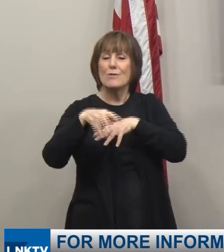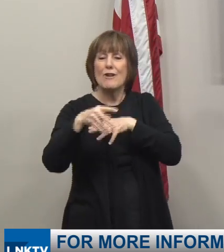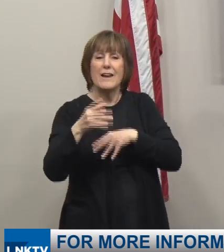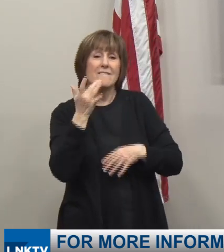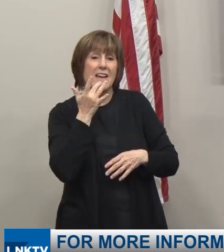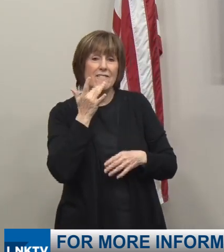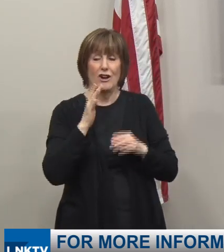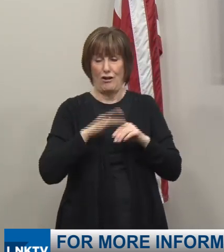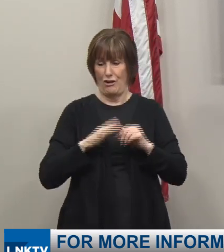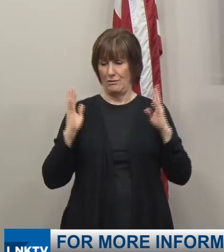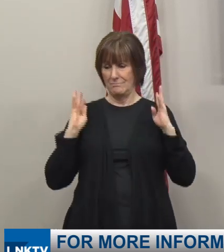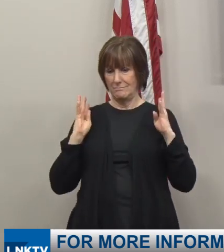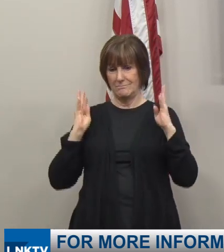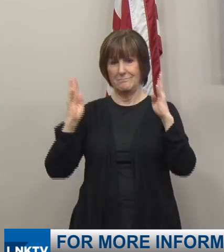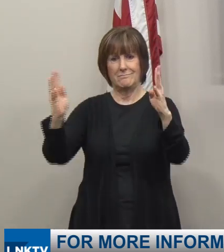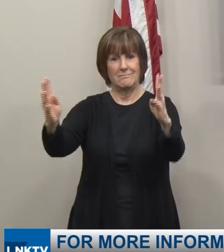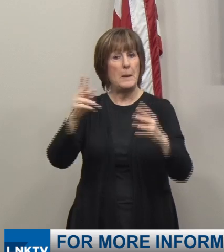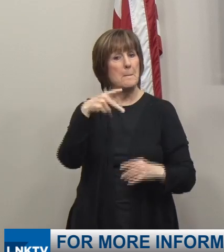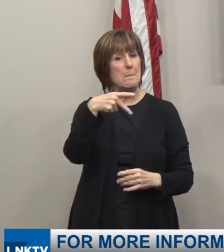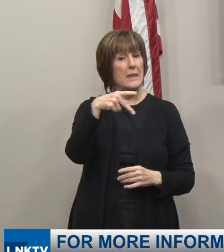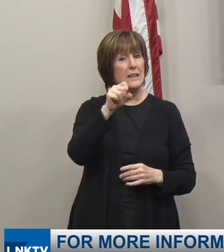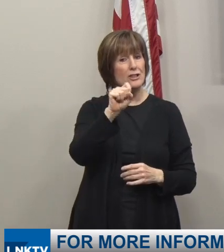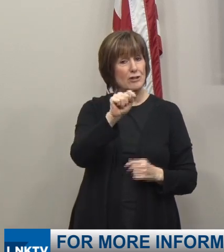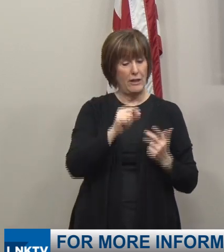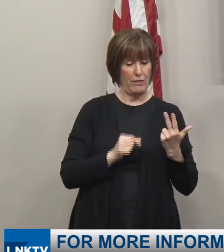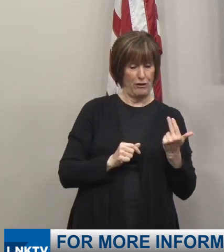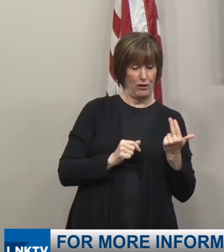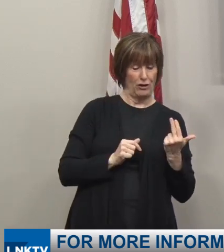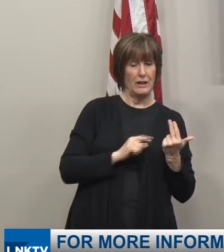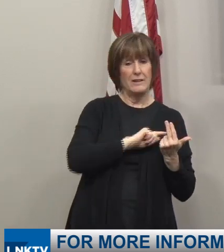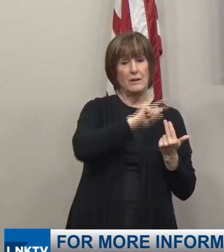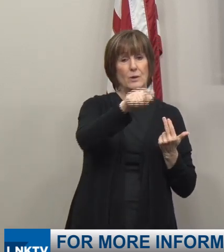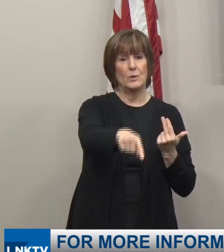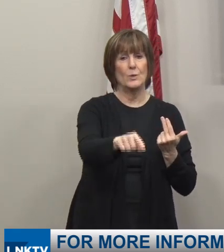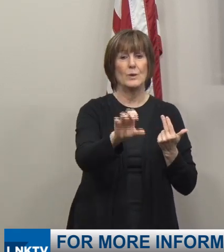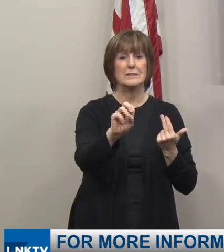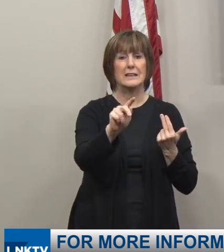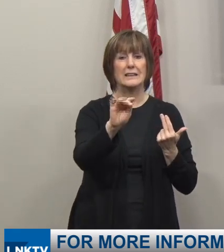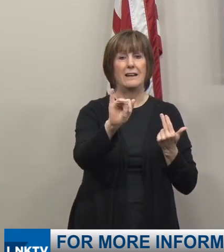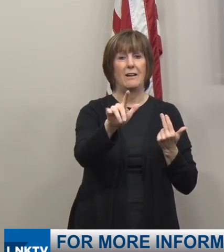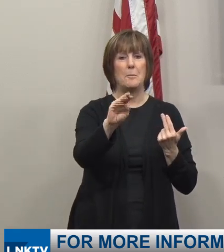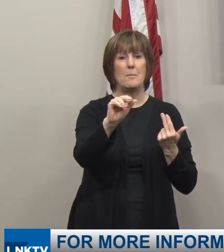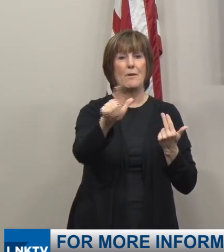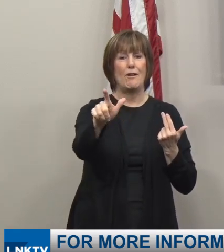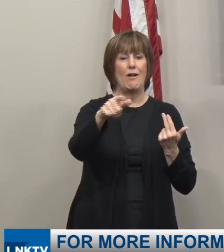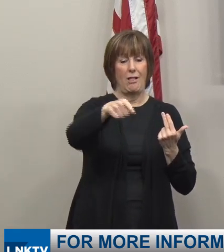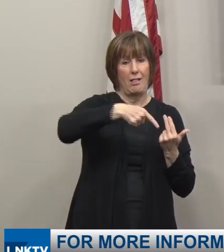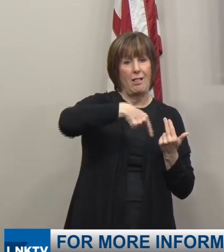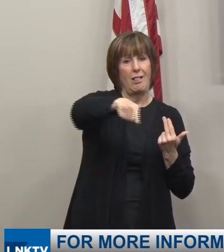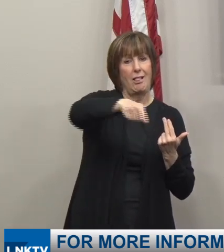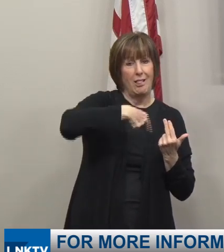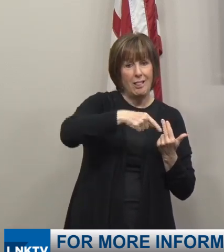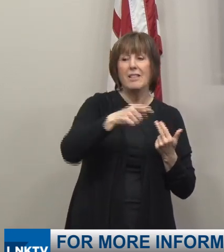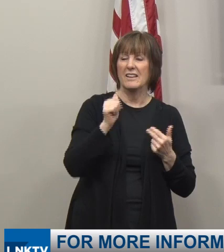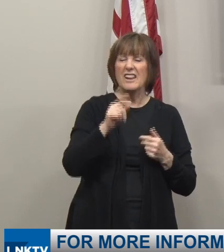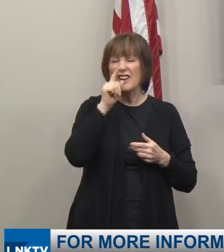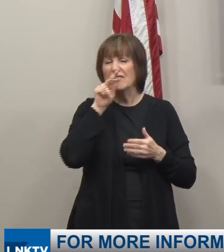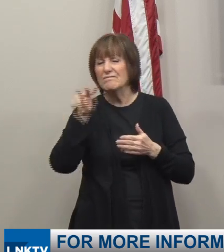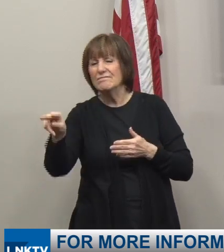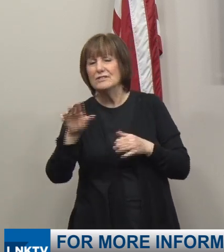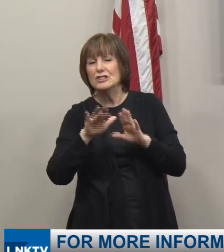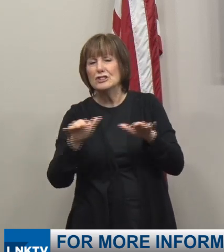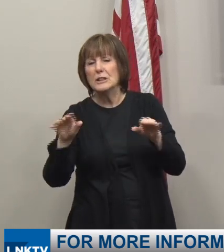on both sides of P Street from 13th Street to Centennial Mall. You can check out the details at